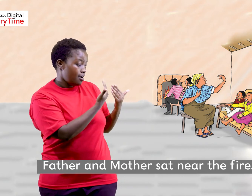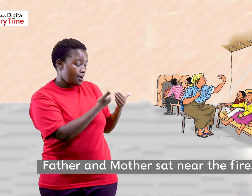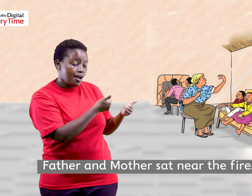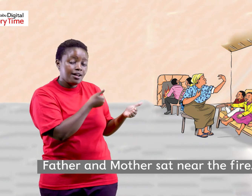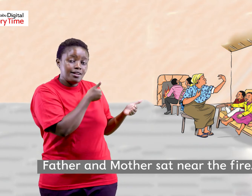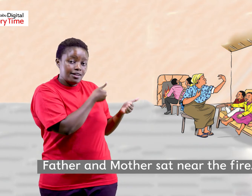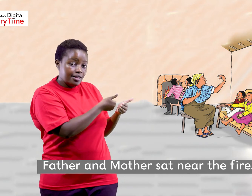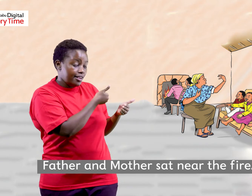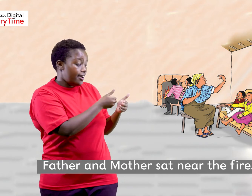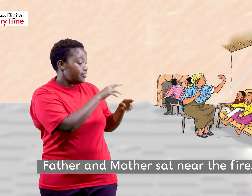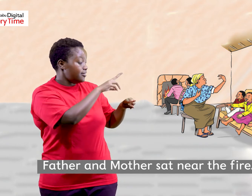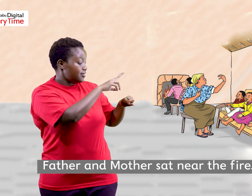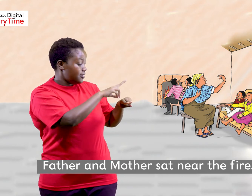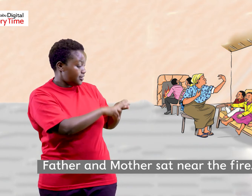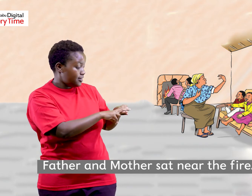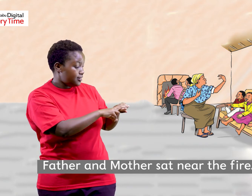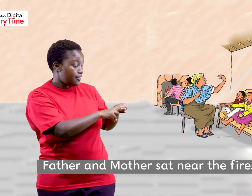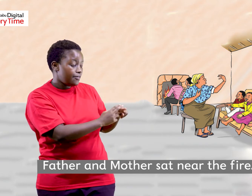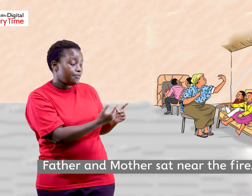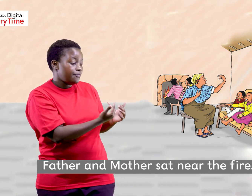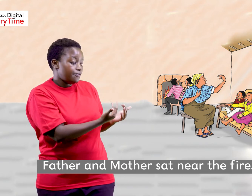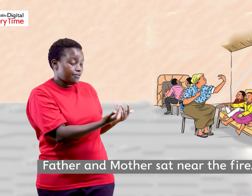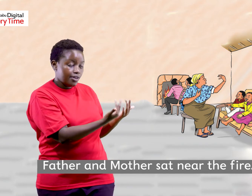Father and mother sat near the fire.